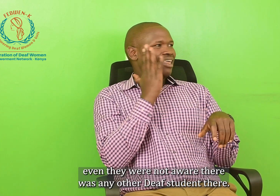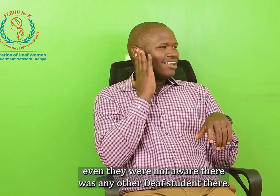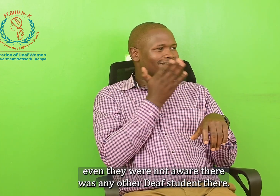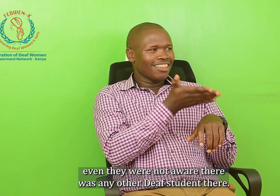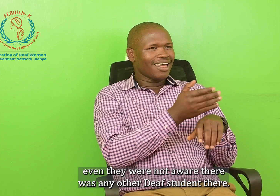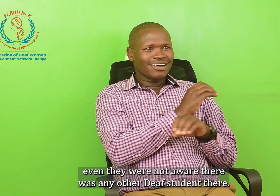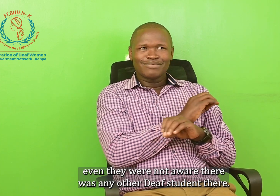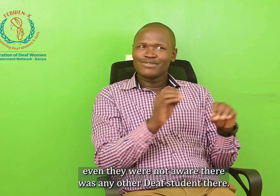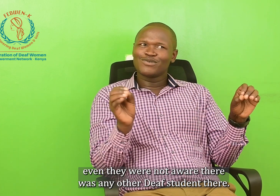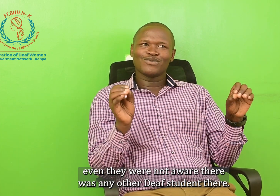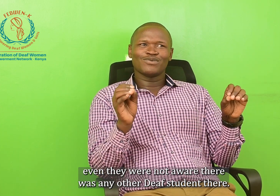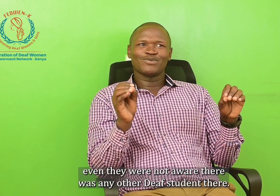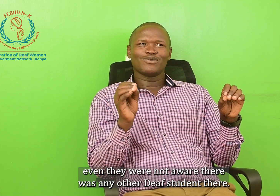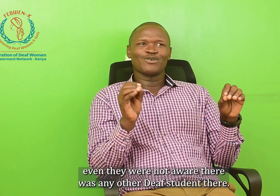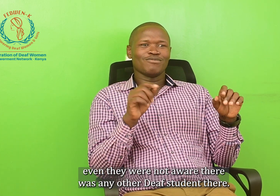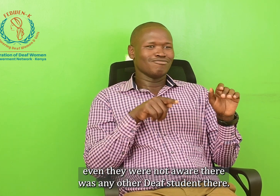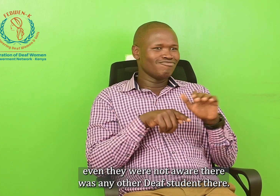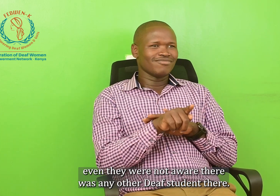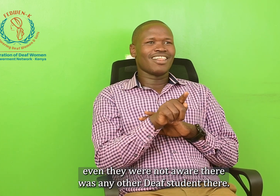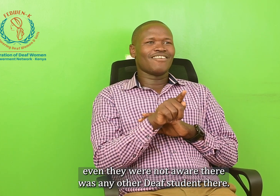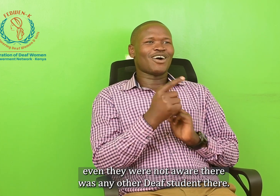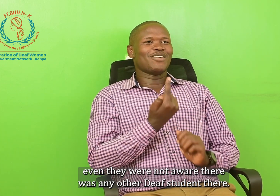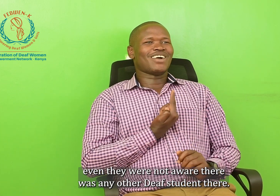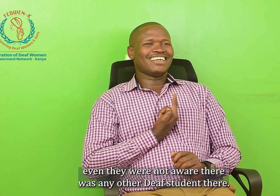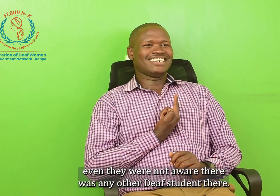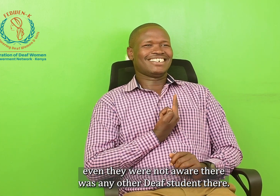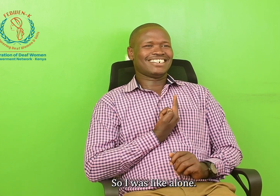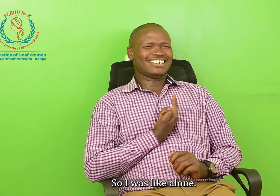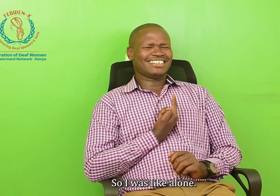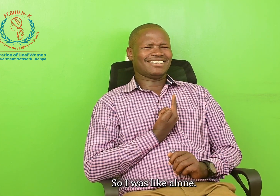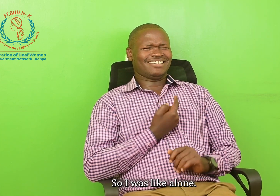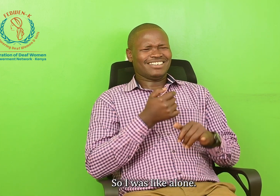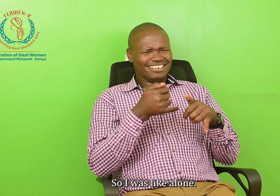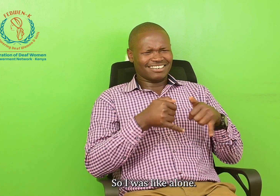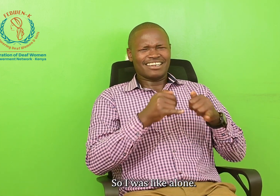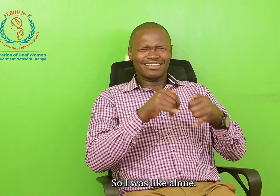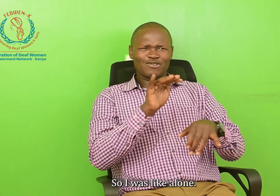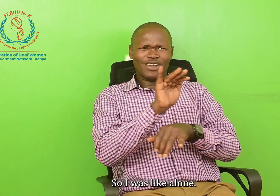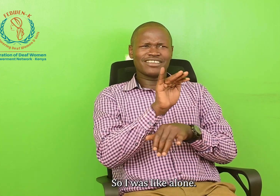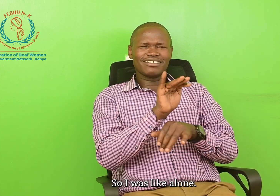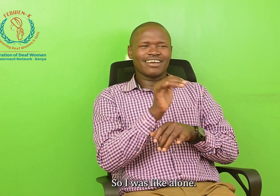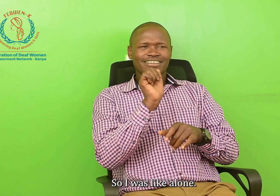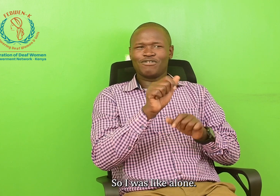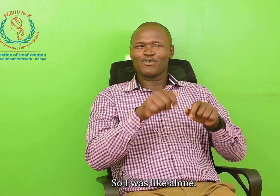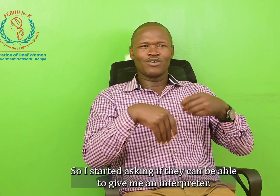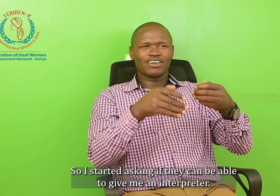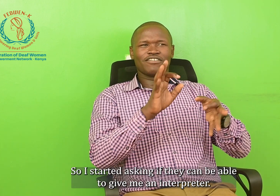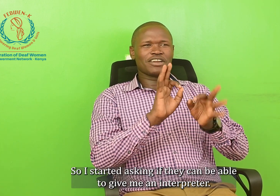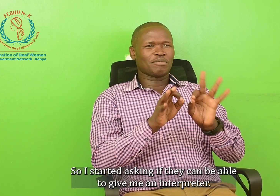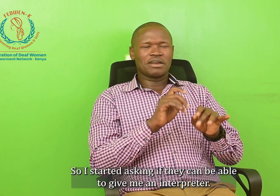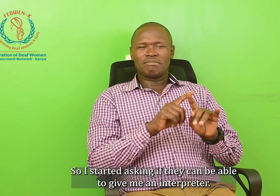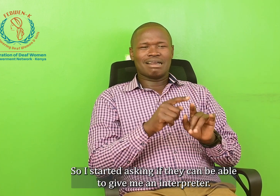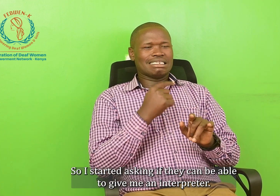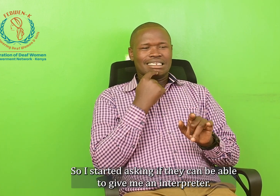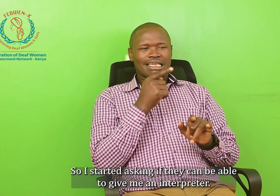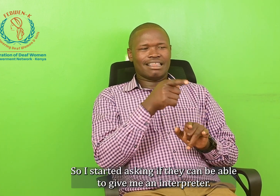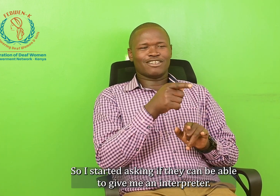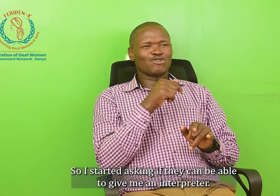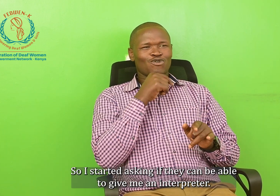aware. There was not any other deaf student there. So I was like alone. So I started asking if they can be able